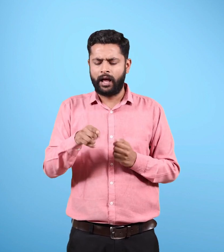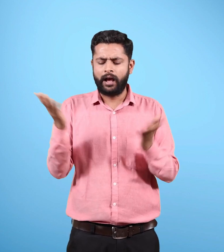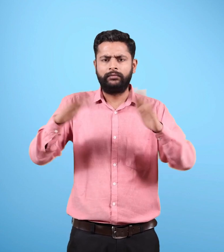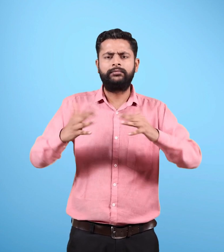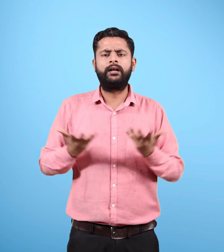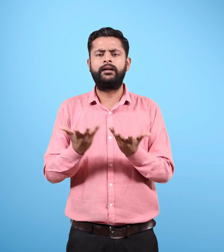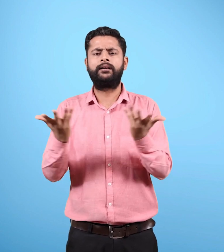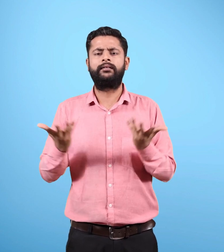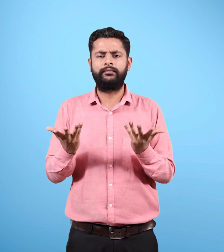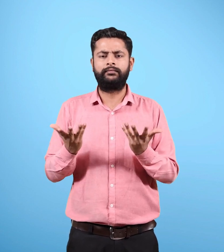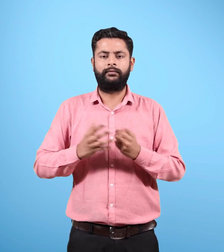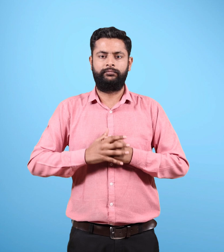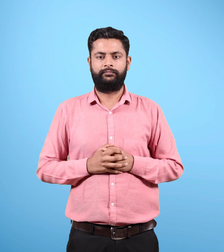For instance,